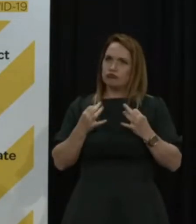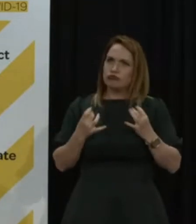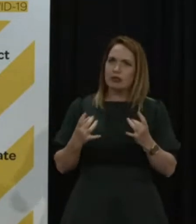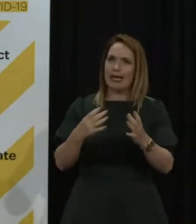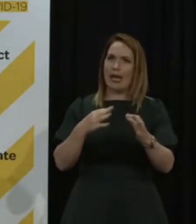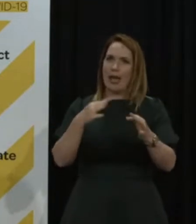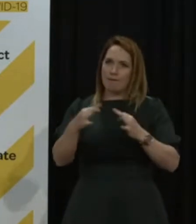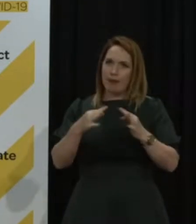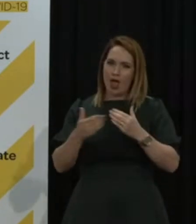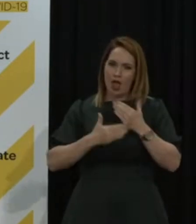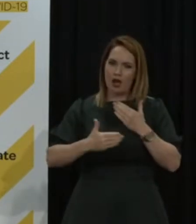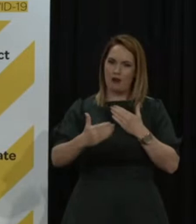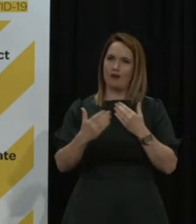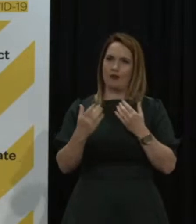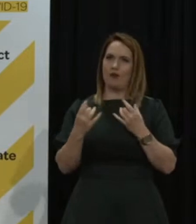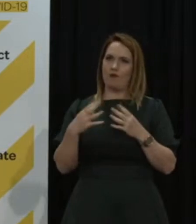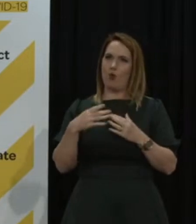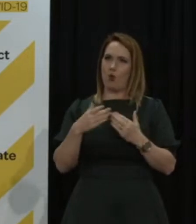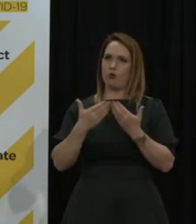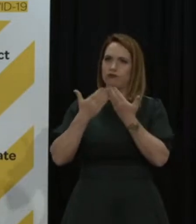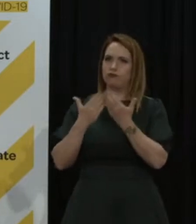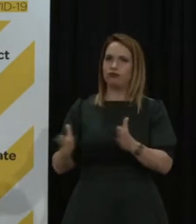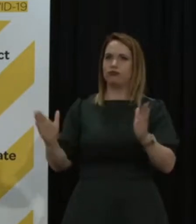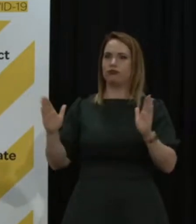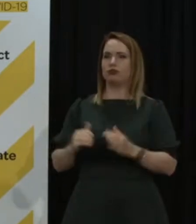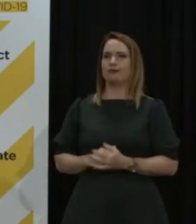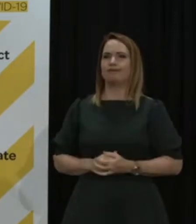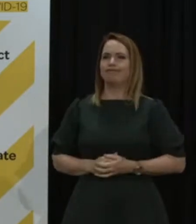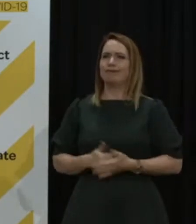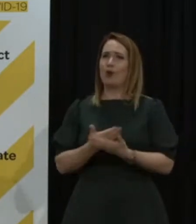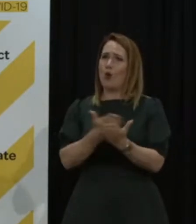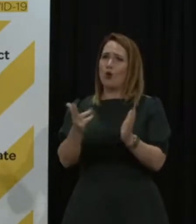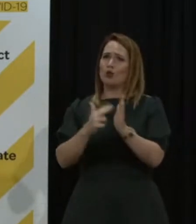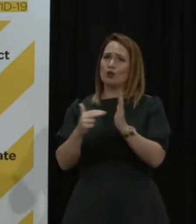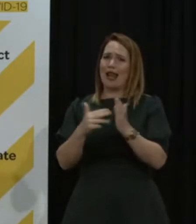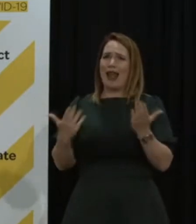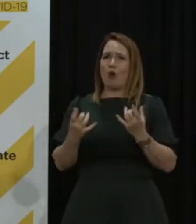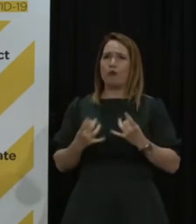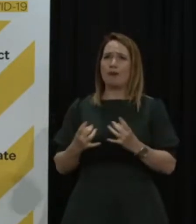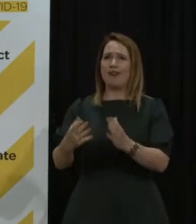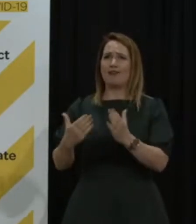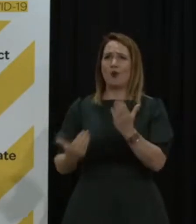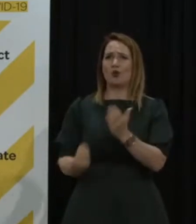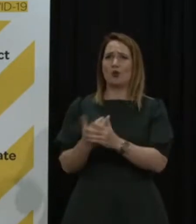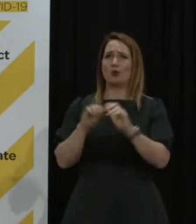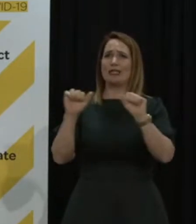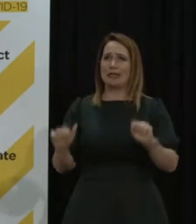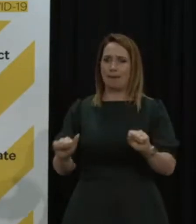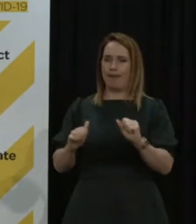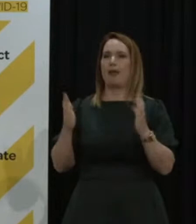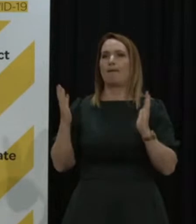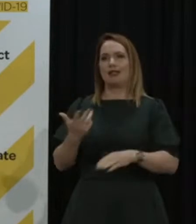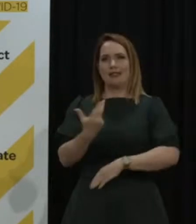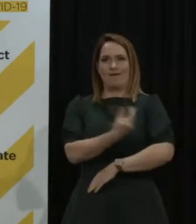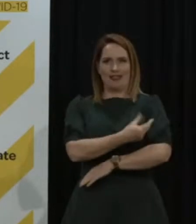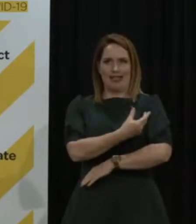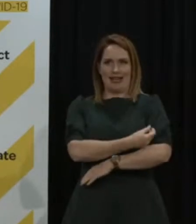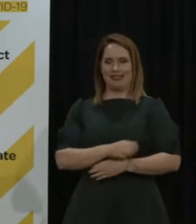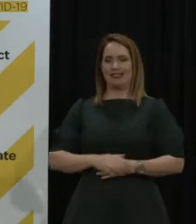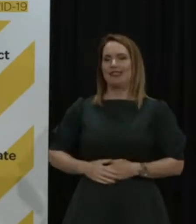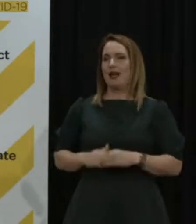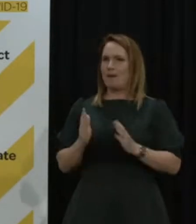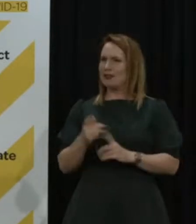thing every New Zealander can do to prepare for the new system is to get vaccinated. If you're due your second shot, get it as soon as